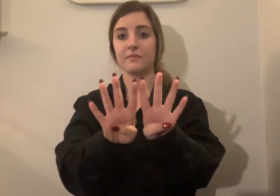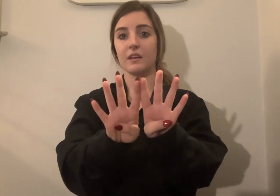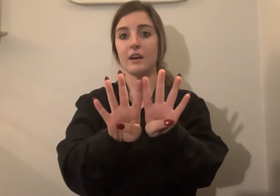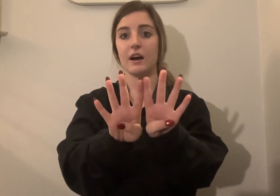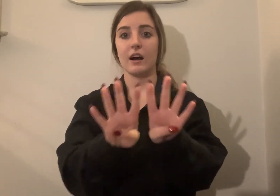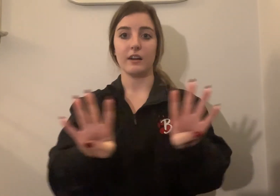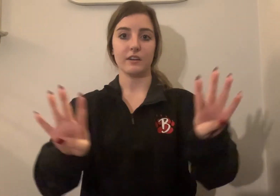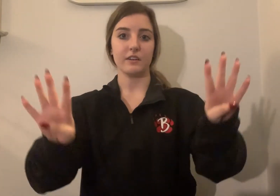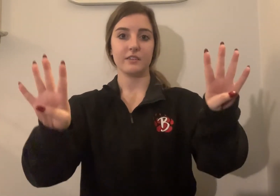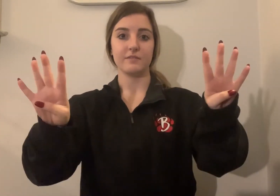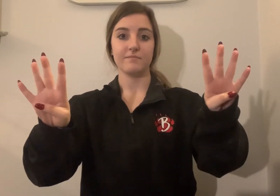Hanukkah.